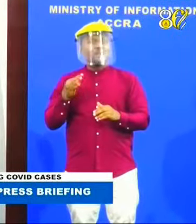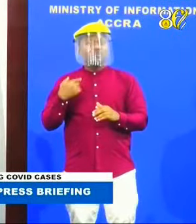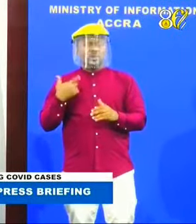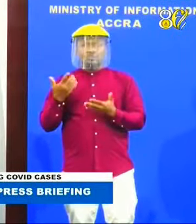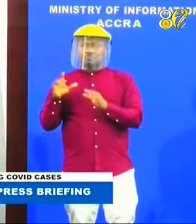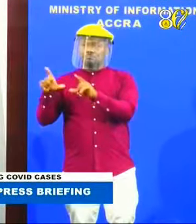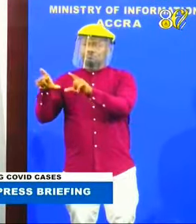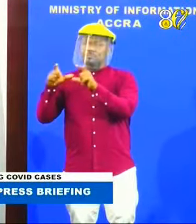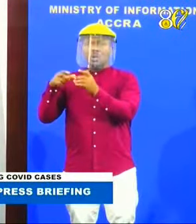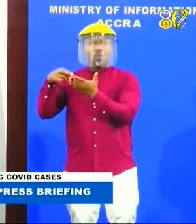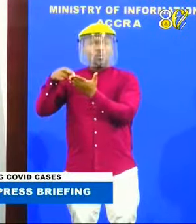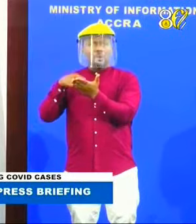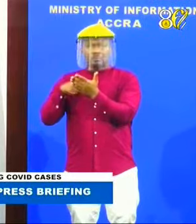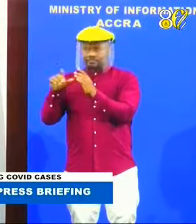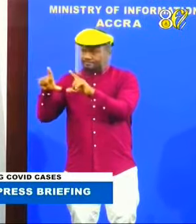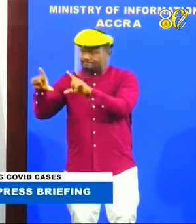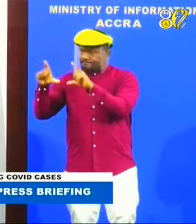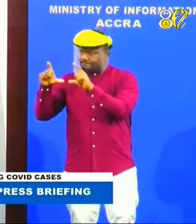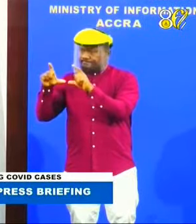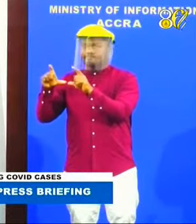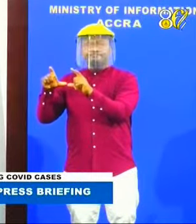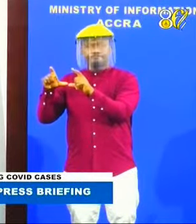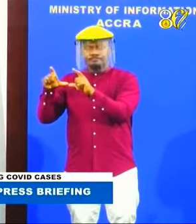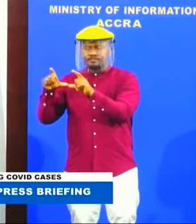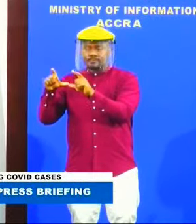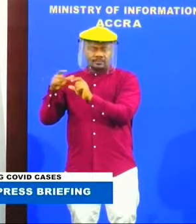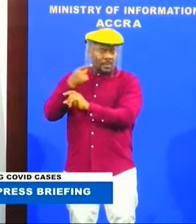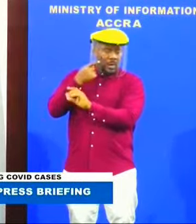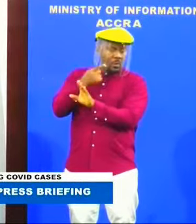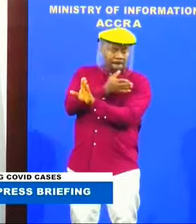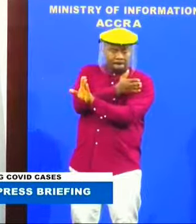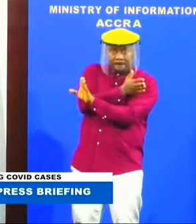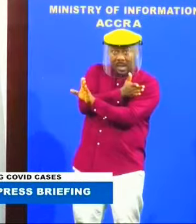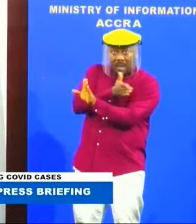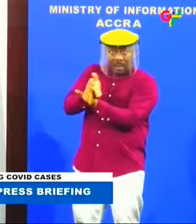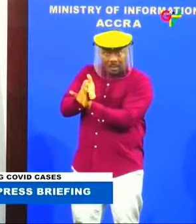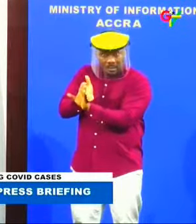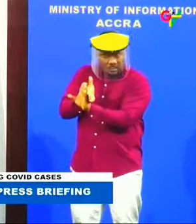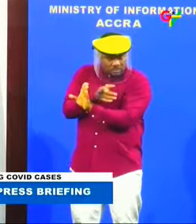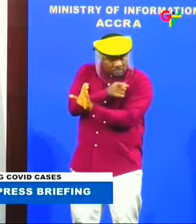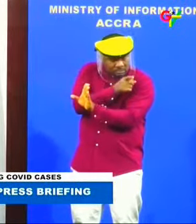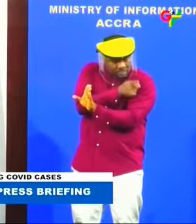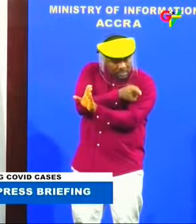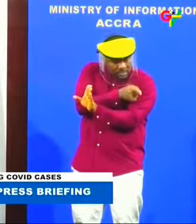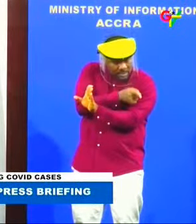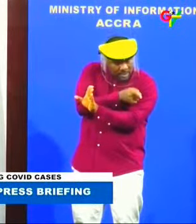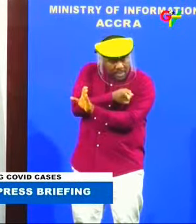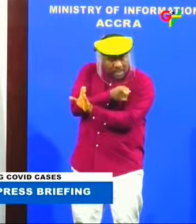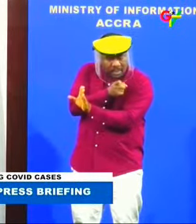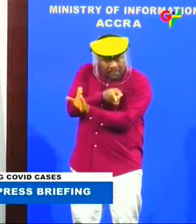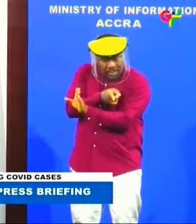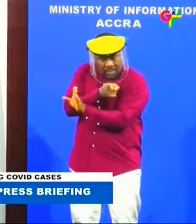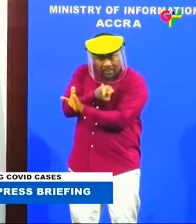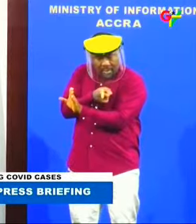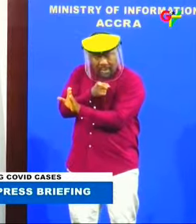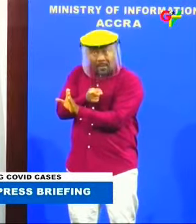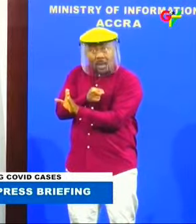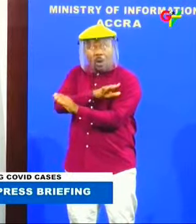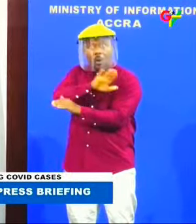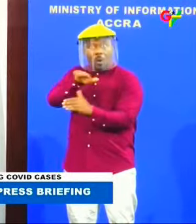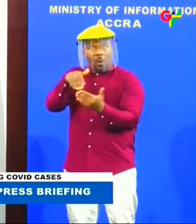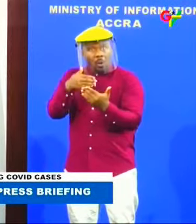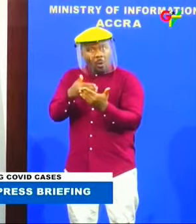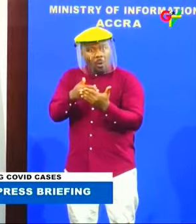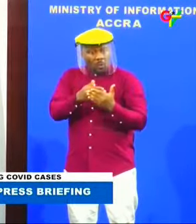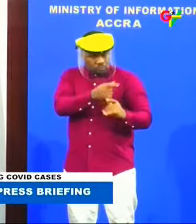report and run through it from the beginning to the end to ensure that everything that was supposed to happen according to the standard operative